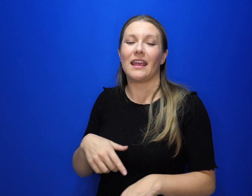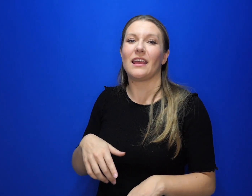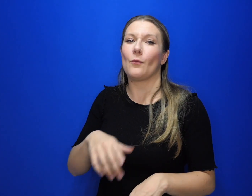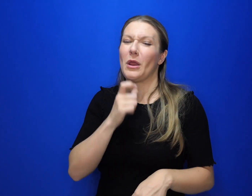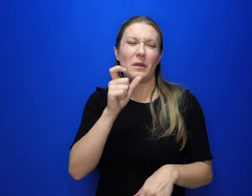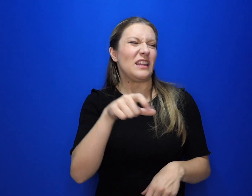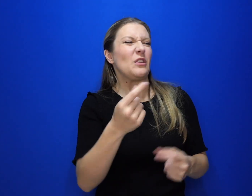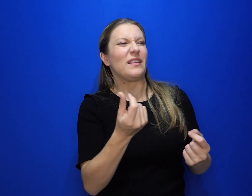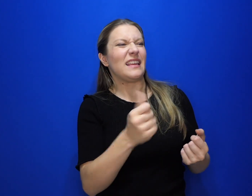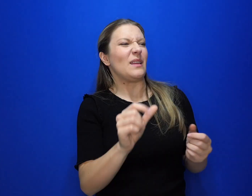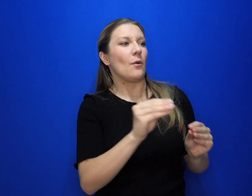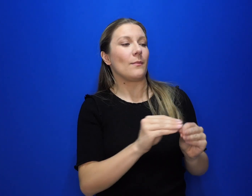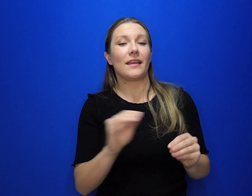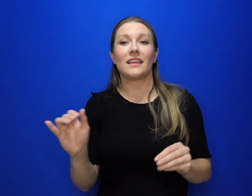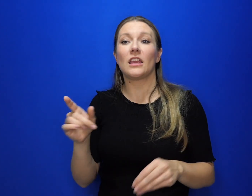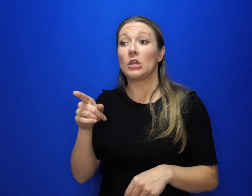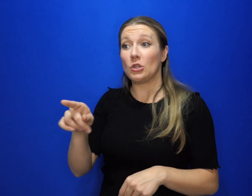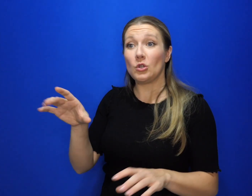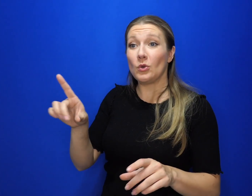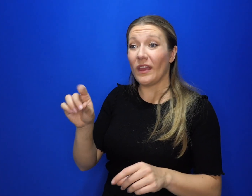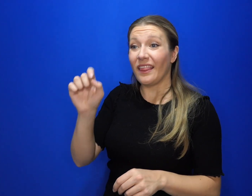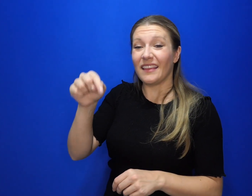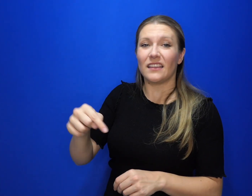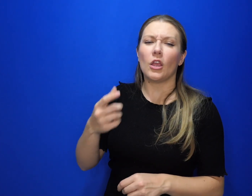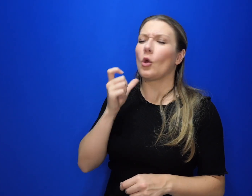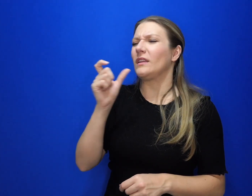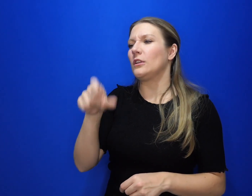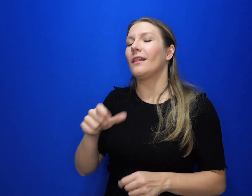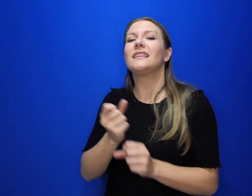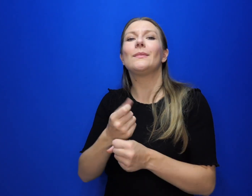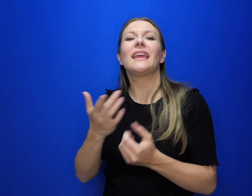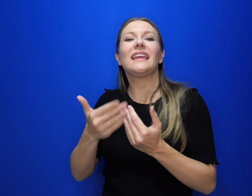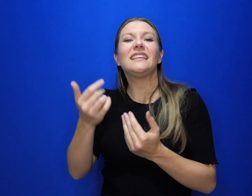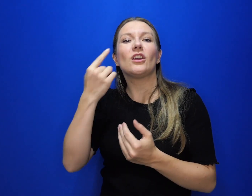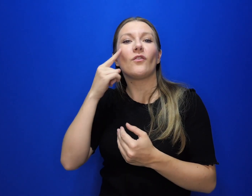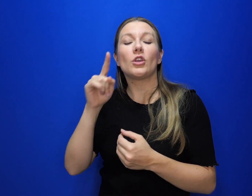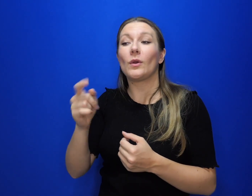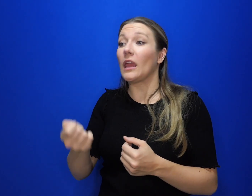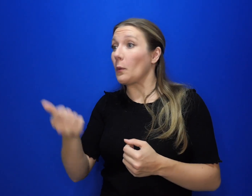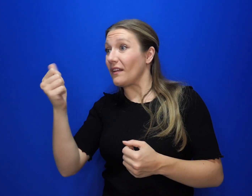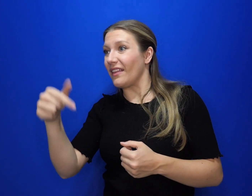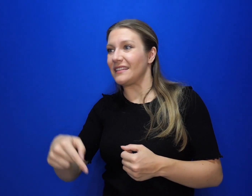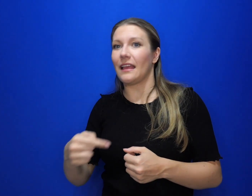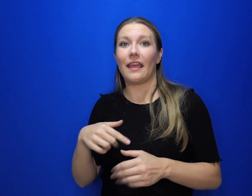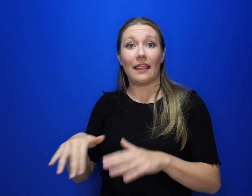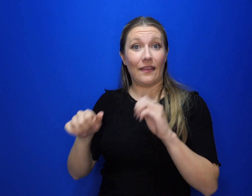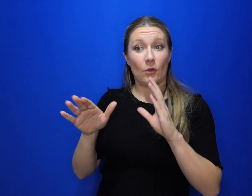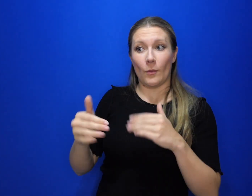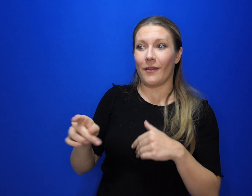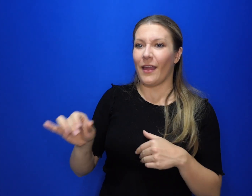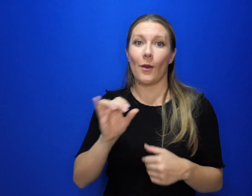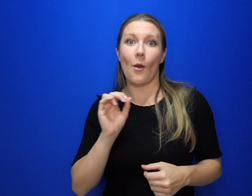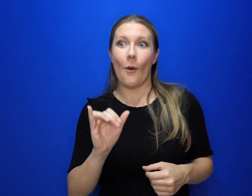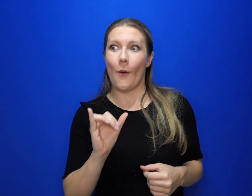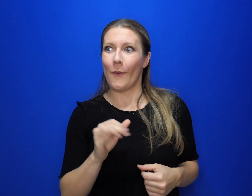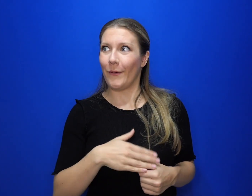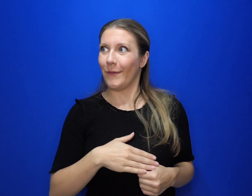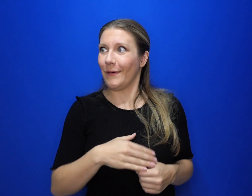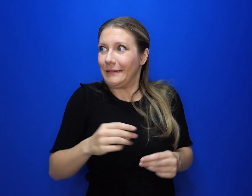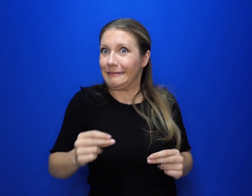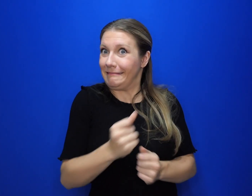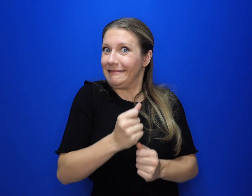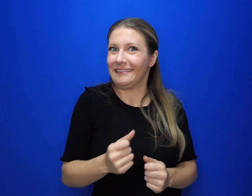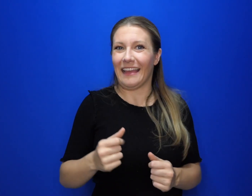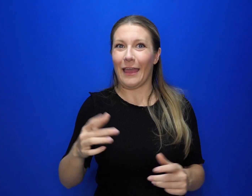you're doing this. You don't need to. Let's make this easier for you and get rid of this. And then we'd leave the room and they'd be like, oh, look what I